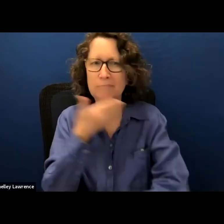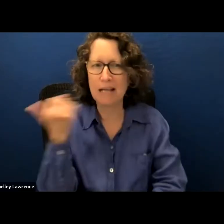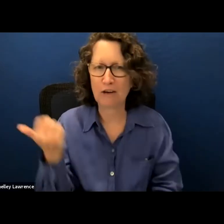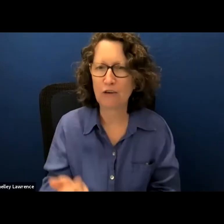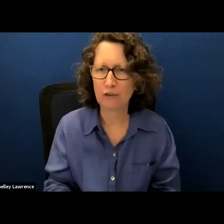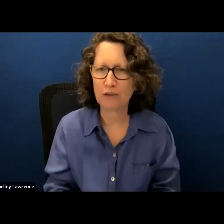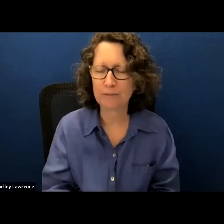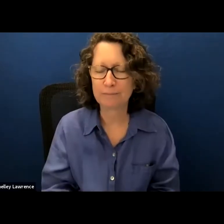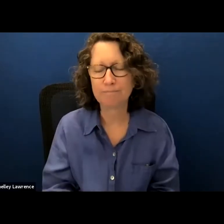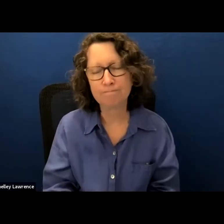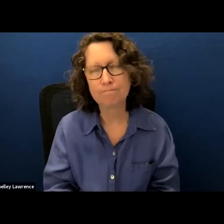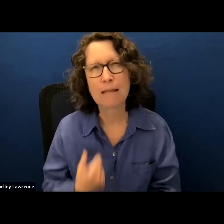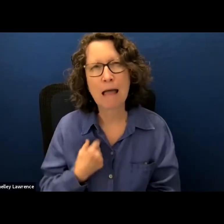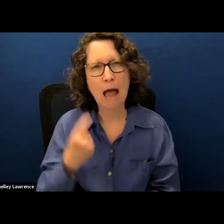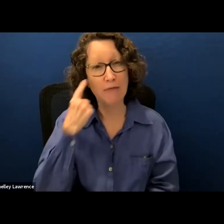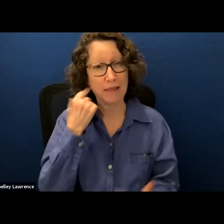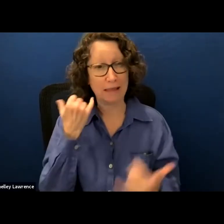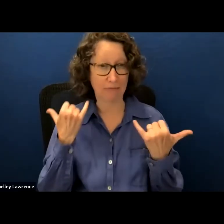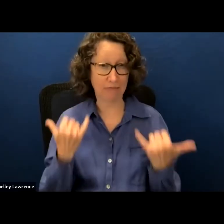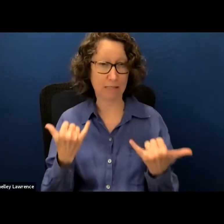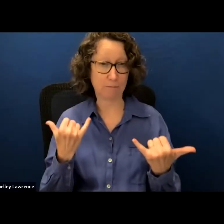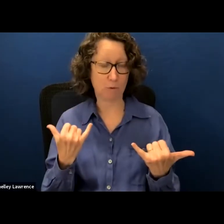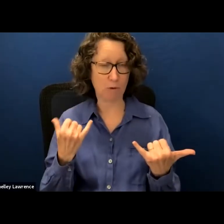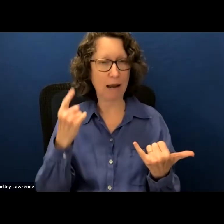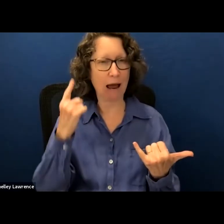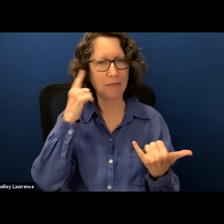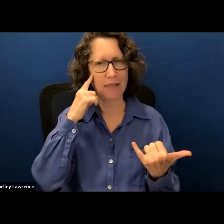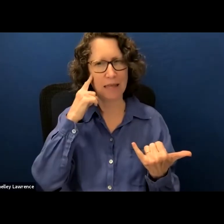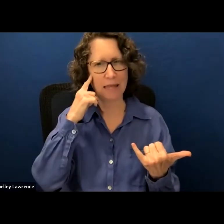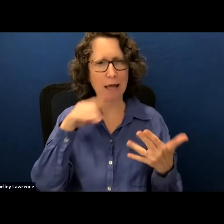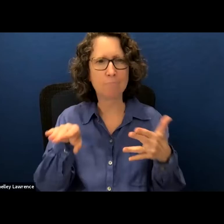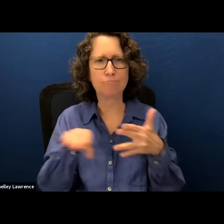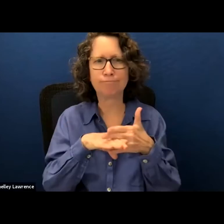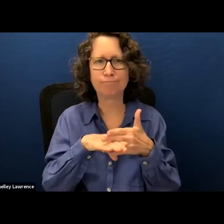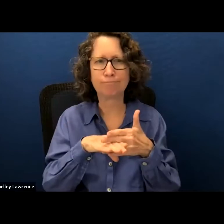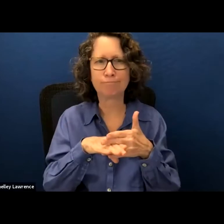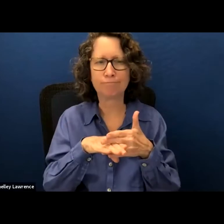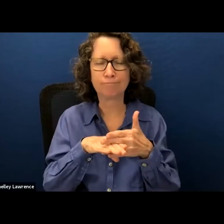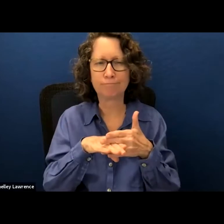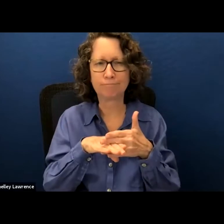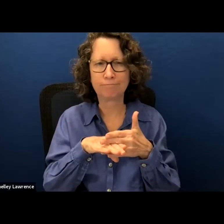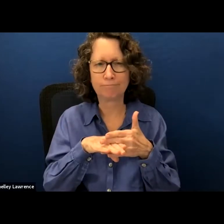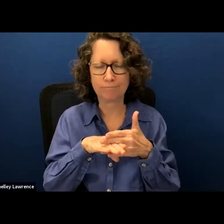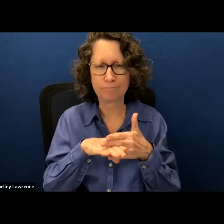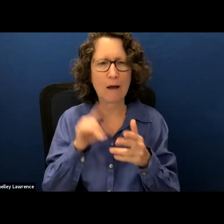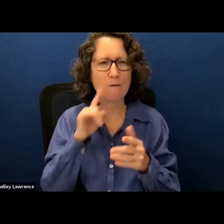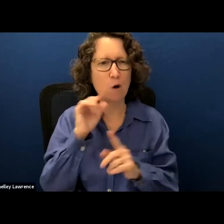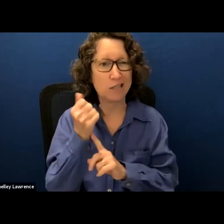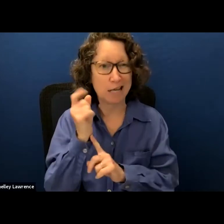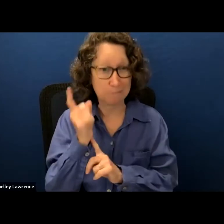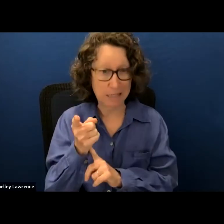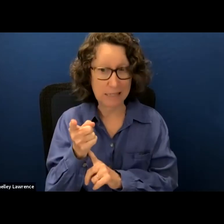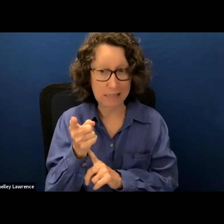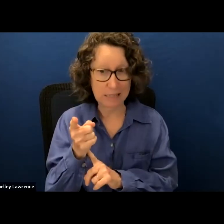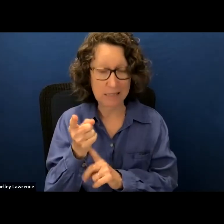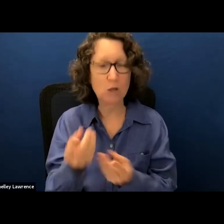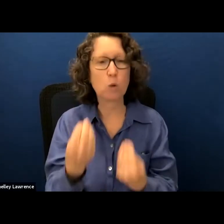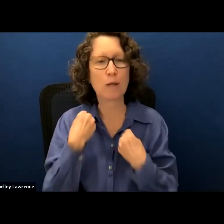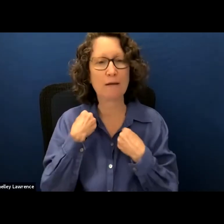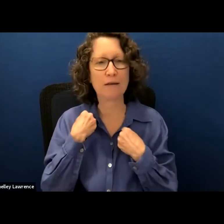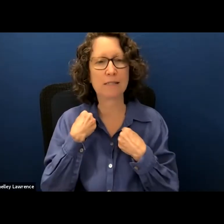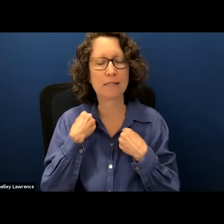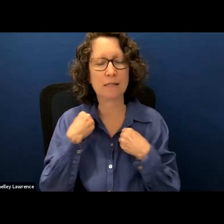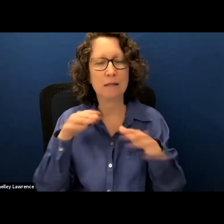and such. I think at this time, we're going to take a break for 10 minutes. To give us some